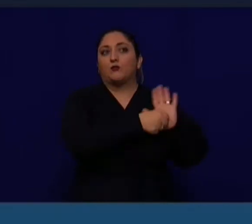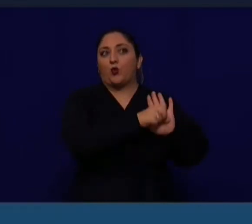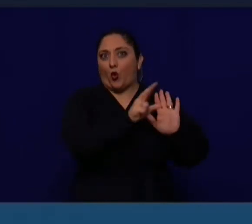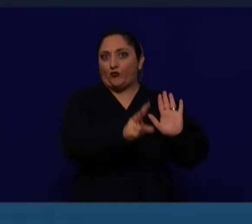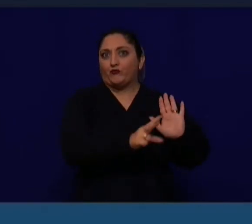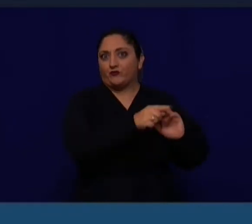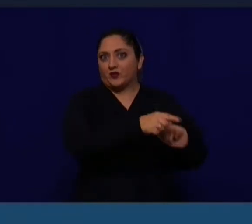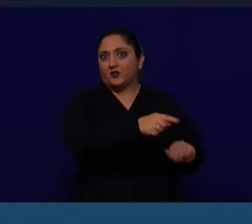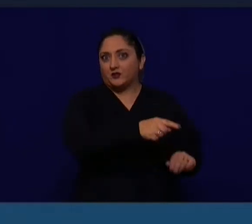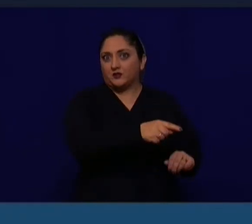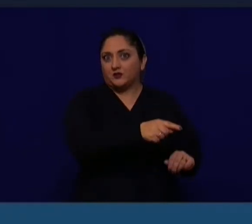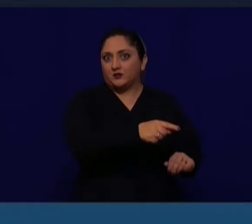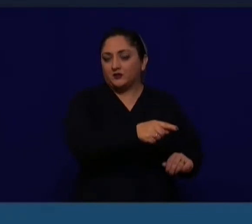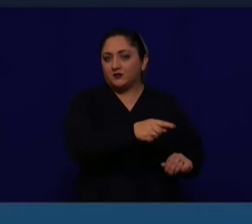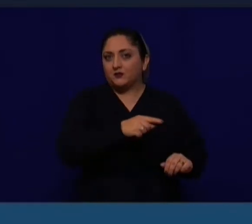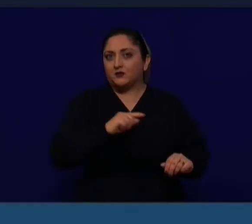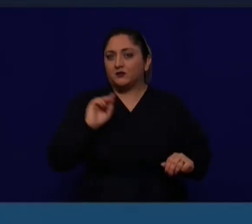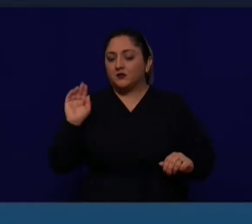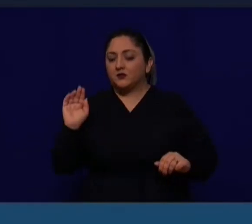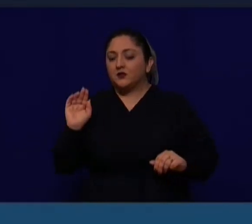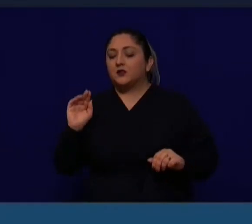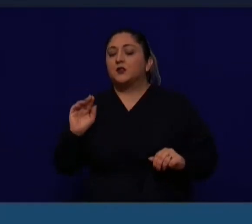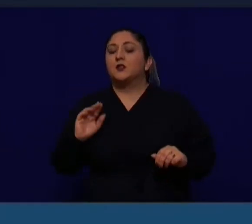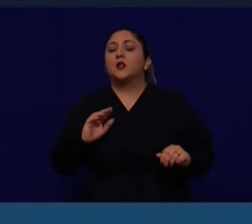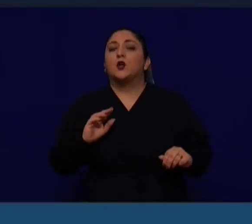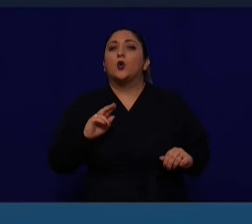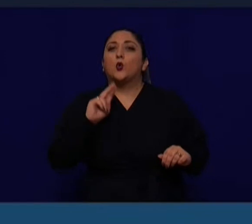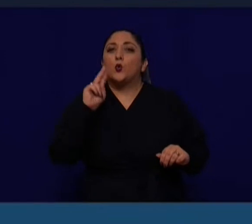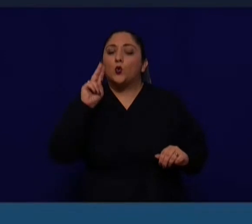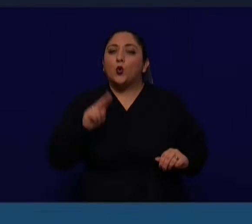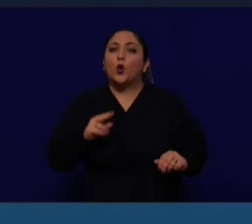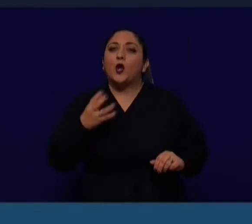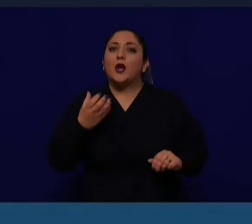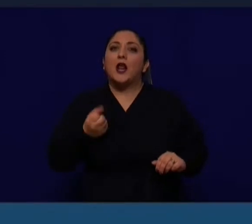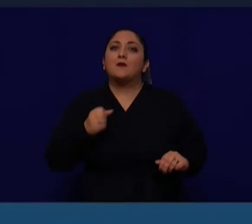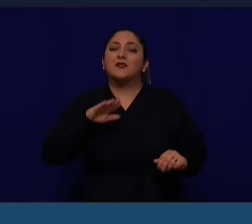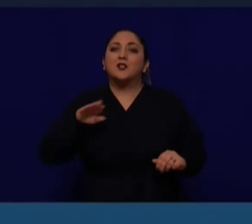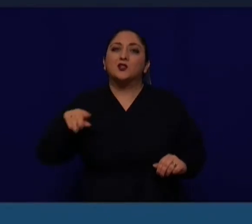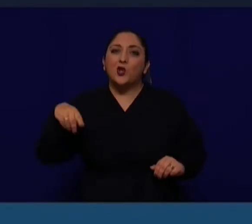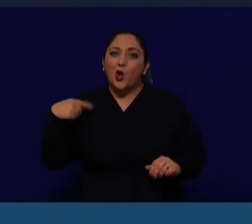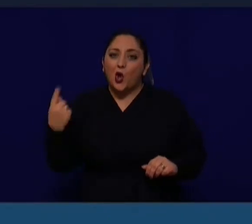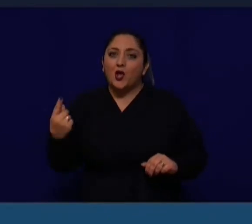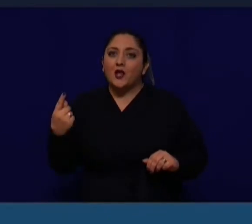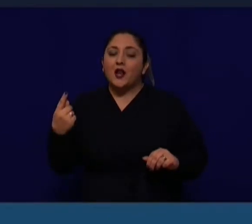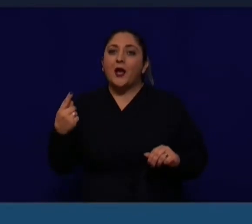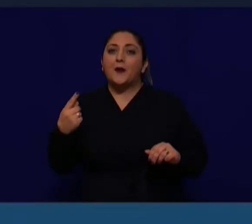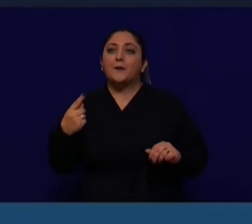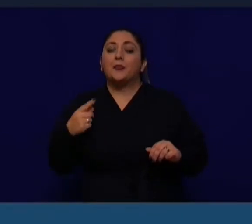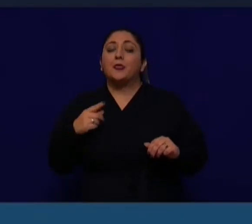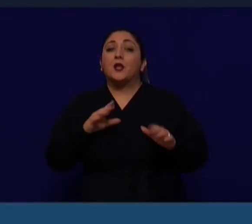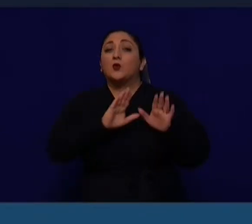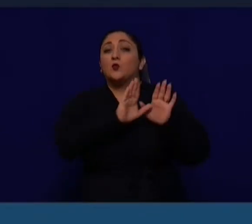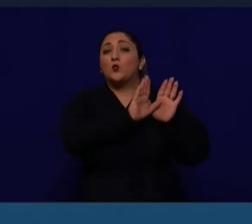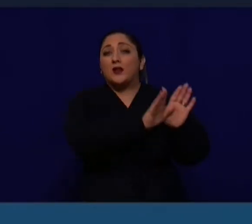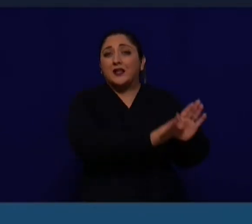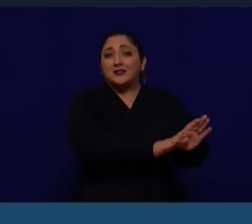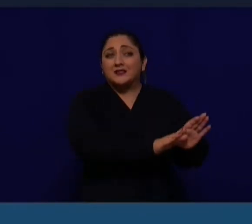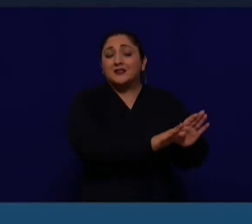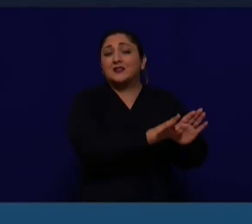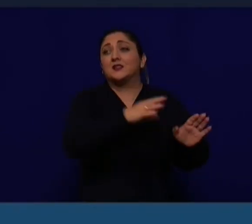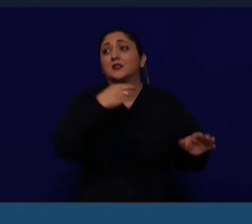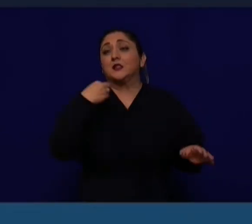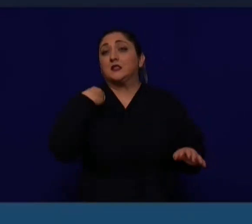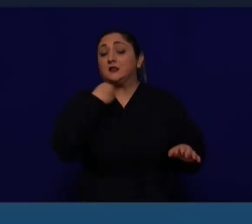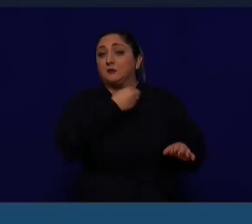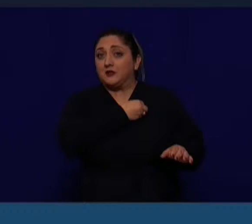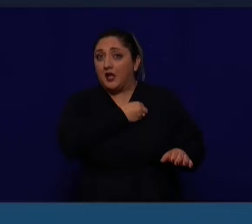wkoll, ġifi dak aħna ngħidulhom li huma in isolation. U mbagħad għandek ukoll dawk li qegħdin ukoll inkluż li huma qegħdin fl-isptar ukoll għax dawk